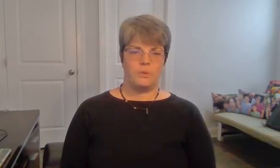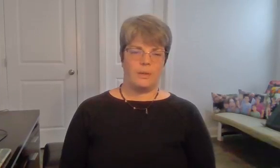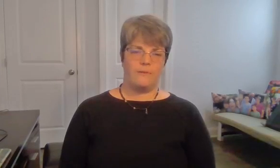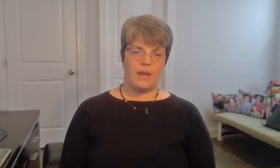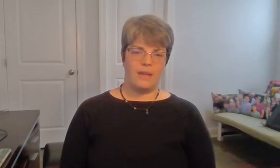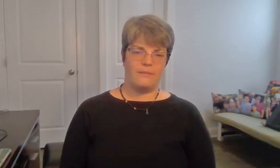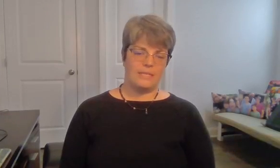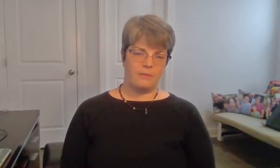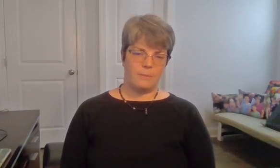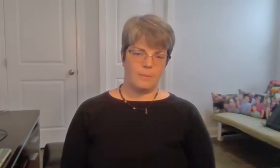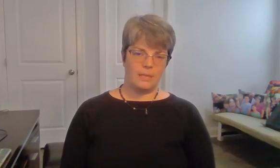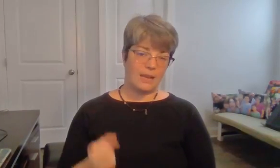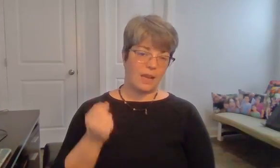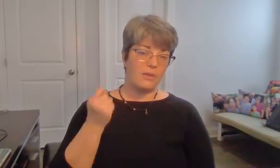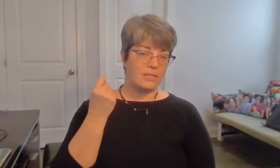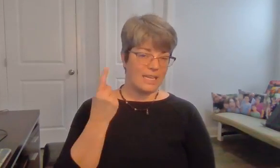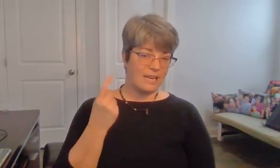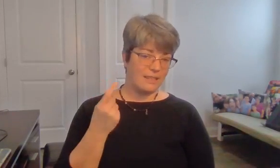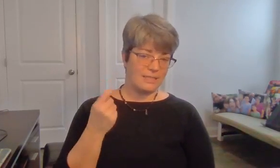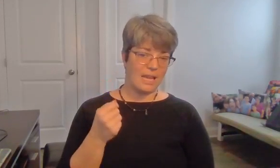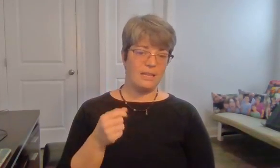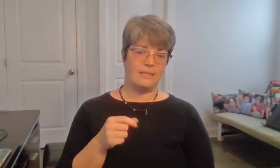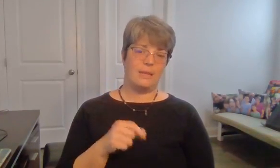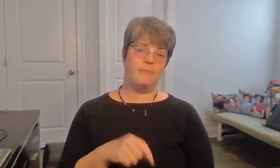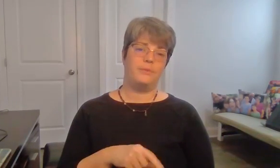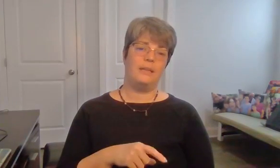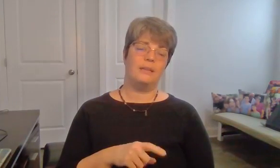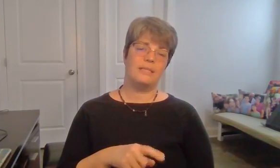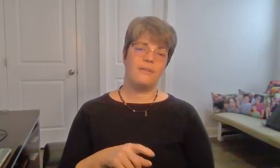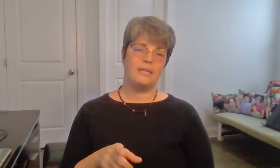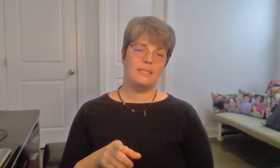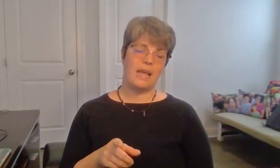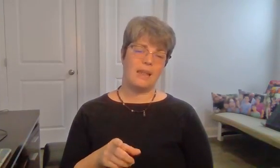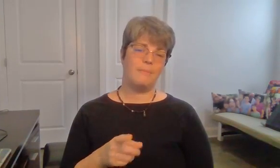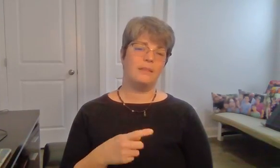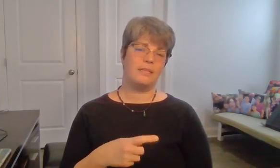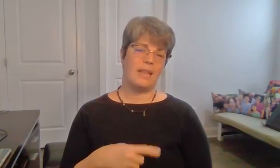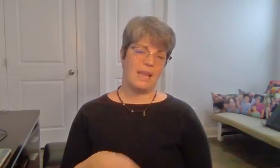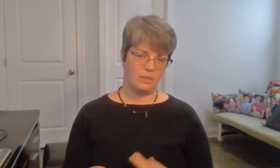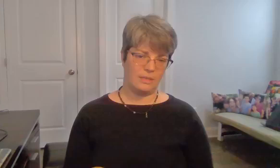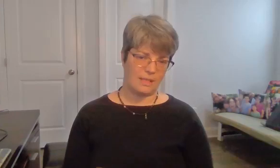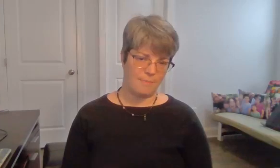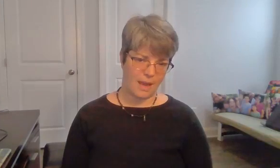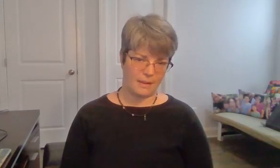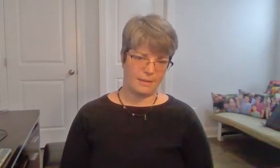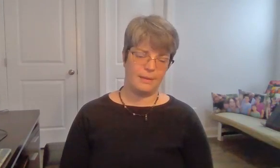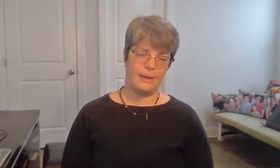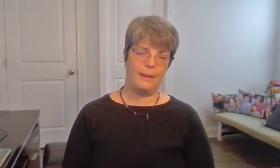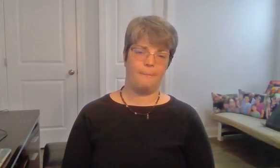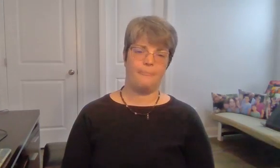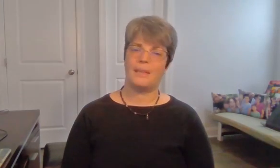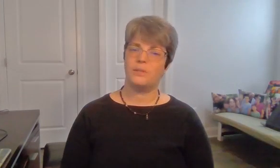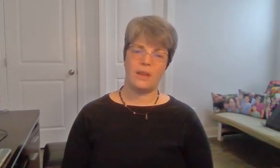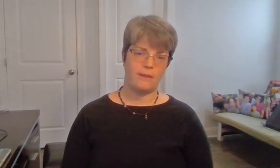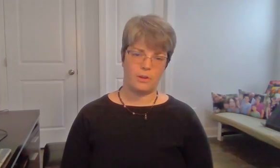between 5 and 7 months can understand the signs, and between 7 and 10 months can actually sign back. That's on average. I've